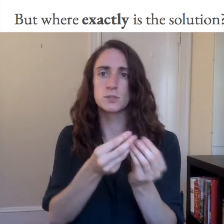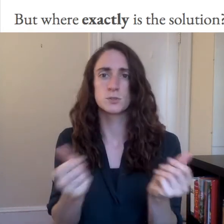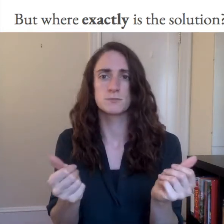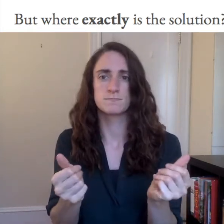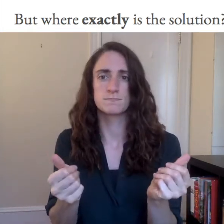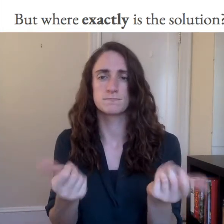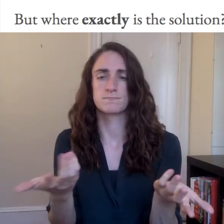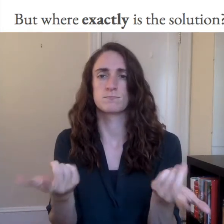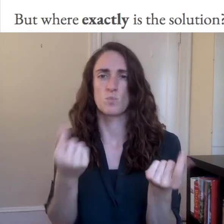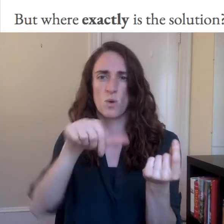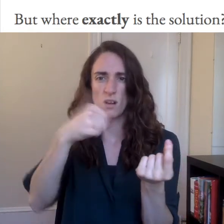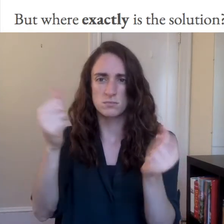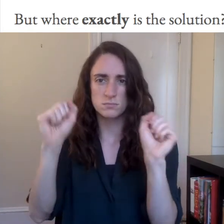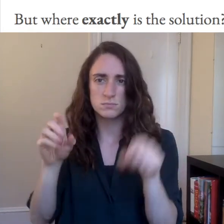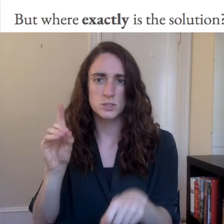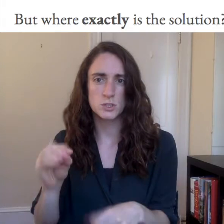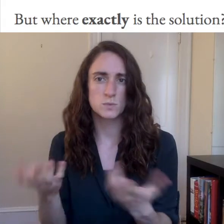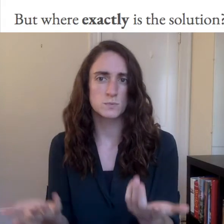problem. But what else can we do?